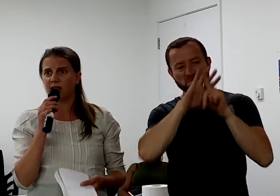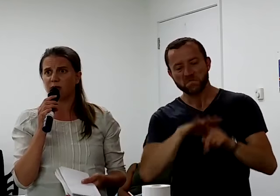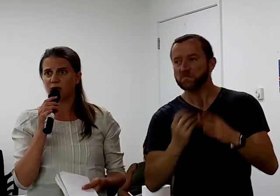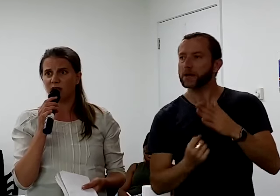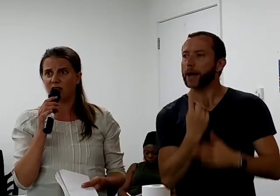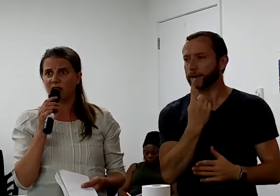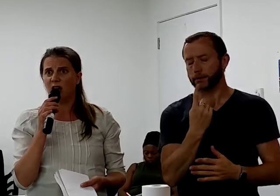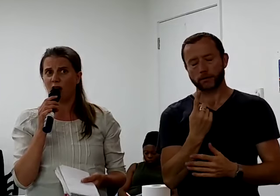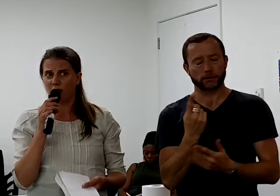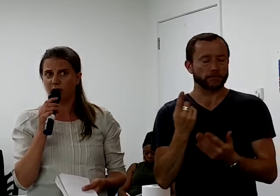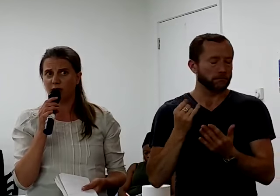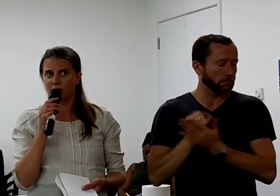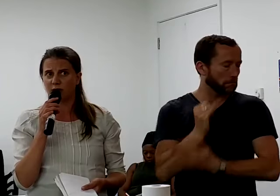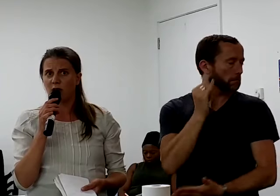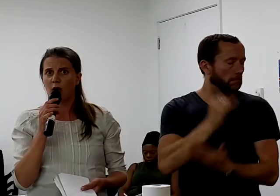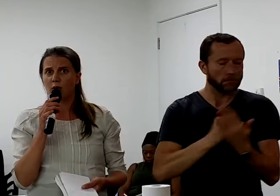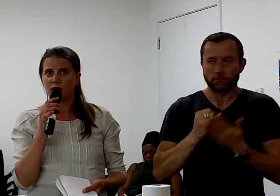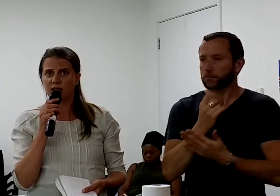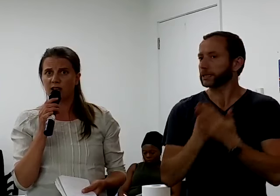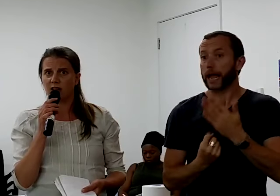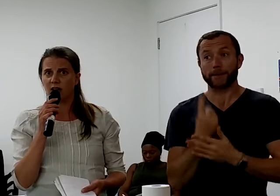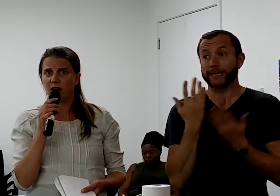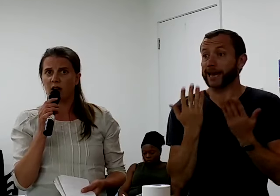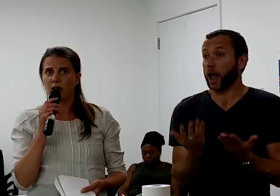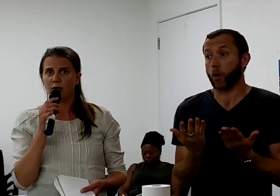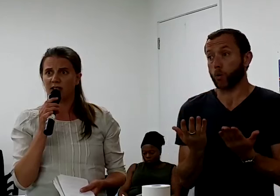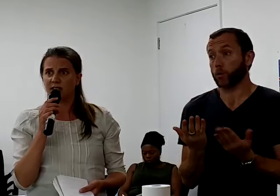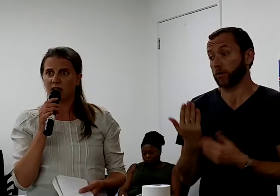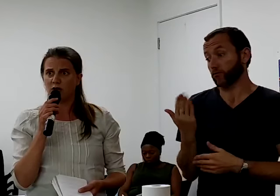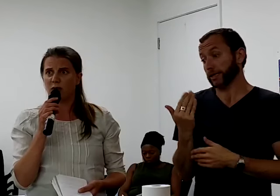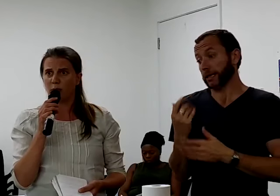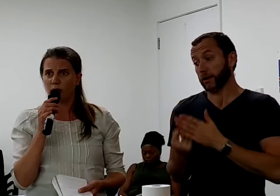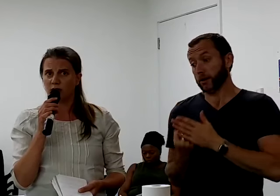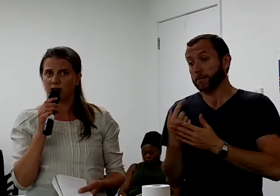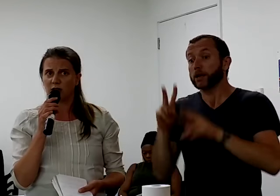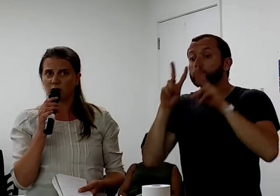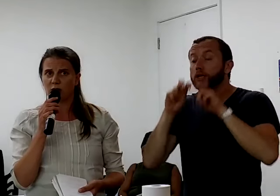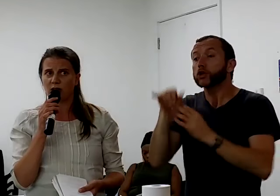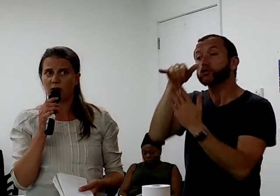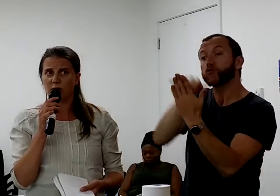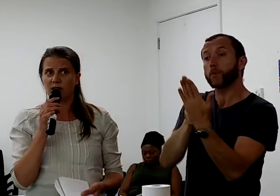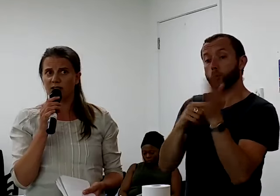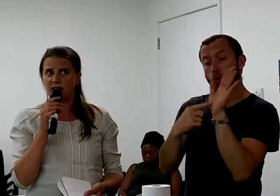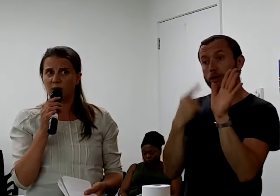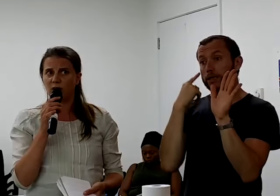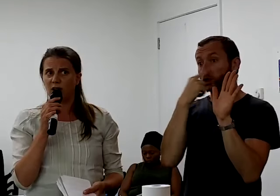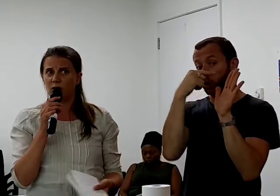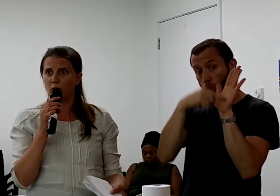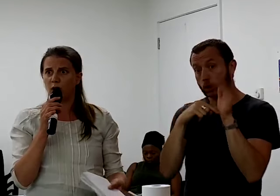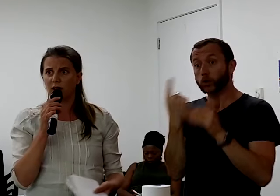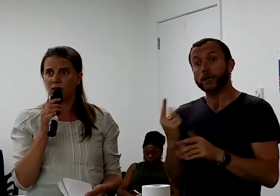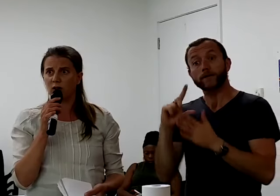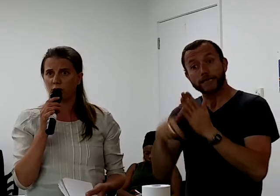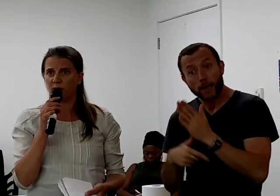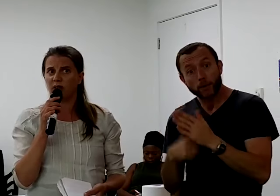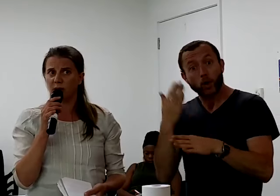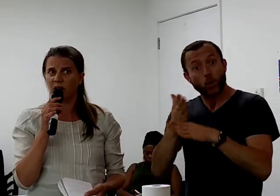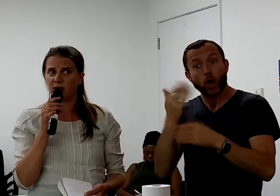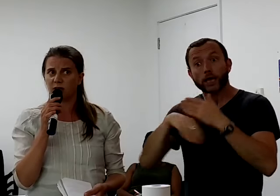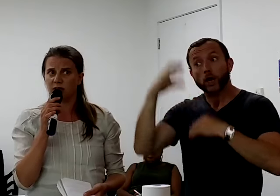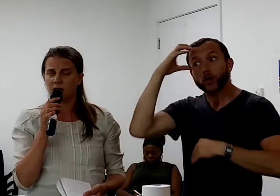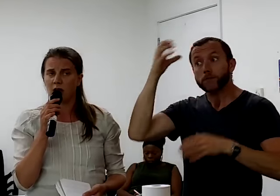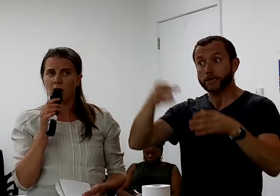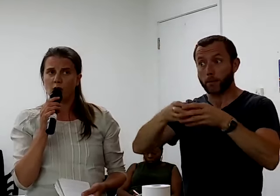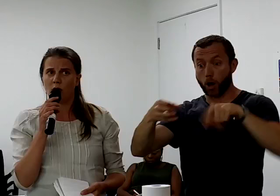discrimination on that is absolutely horrendous. We just had a research report that show that if you are disabled and you work in a